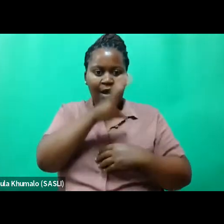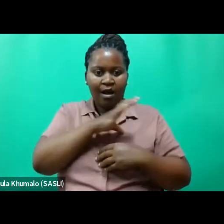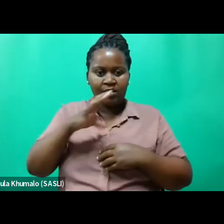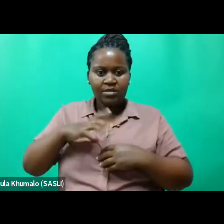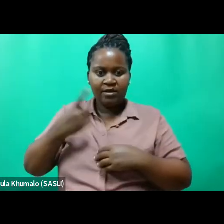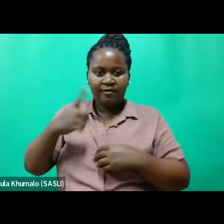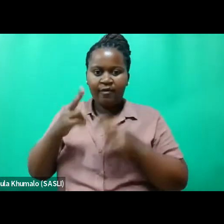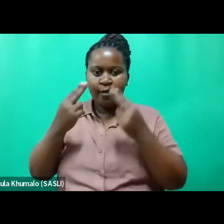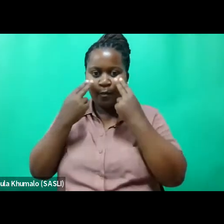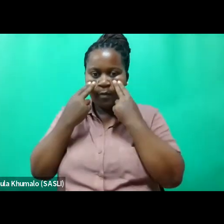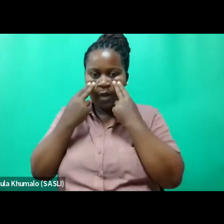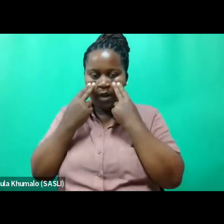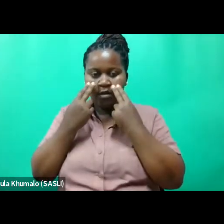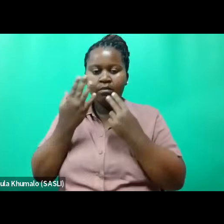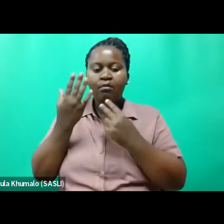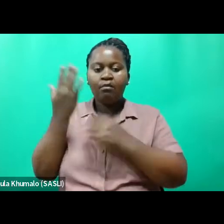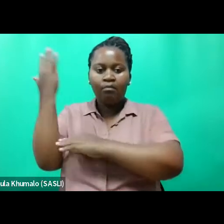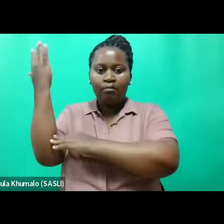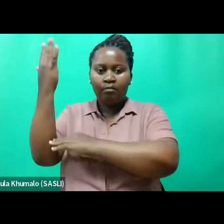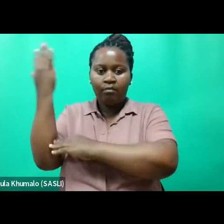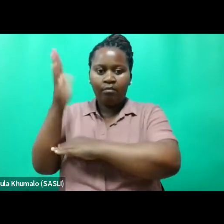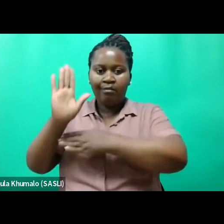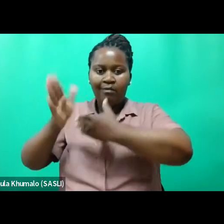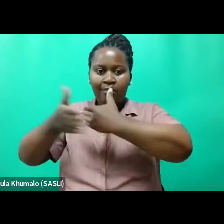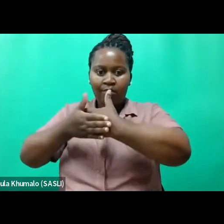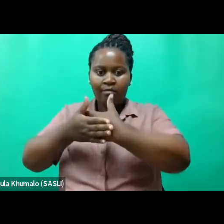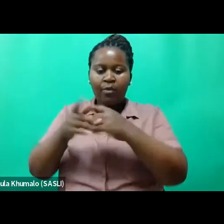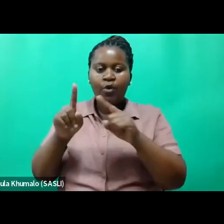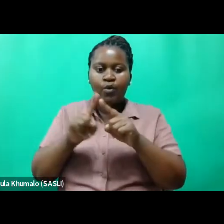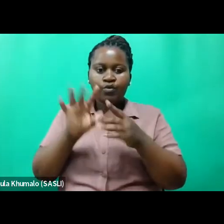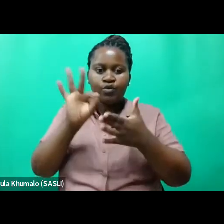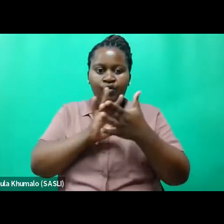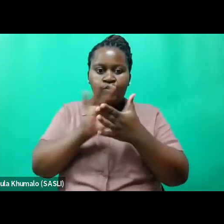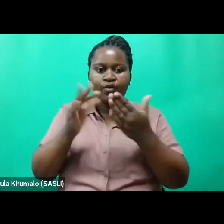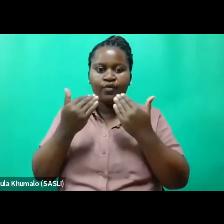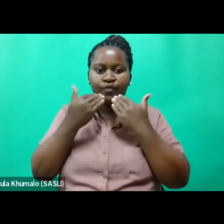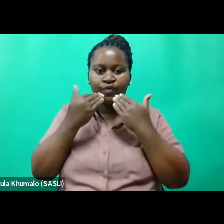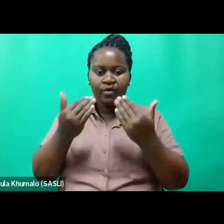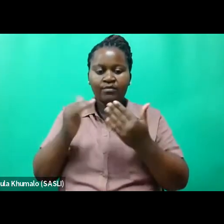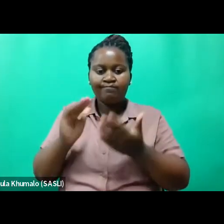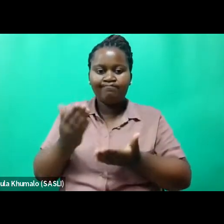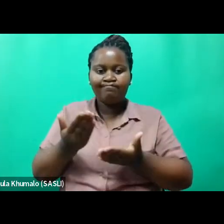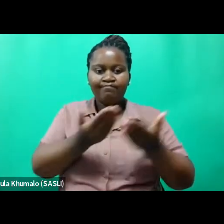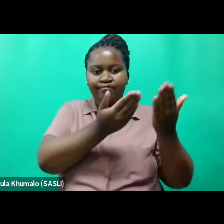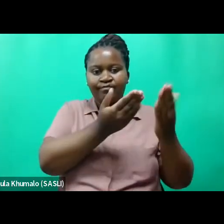to deliver the closing remarks and vote of thanks. Over to you, Doc.